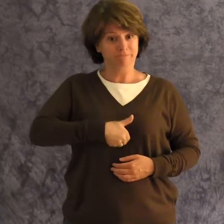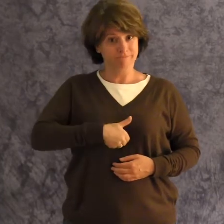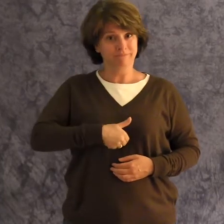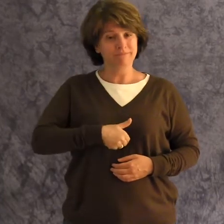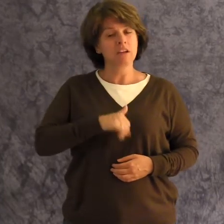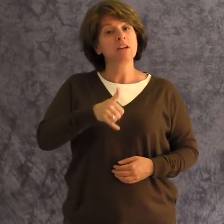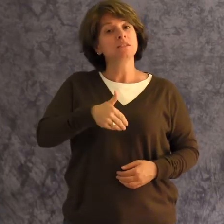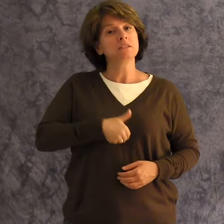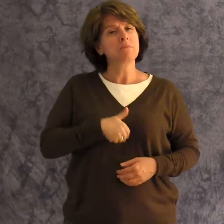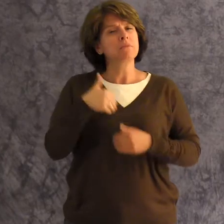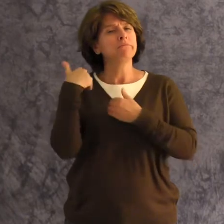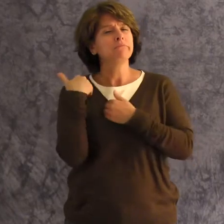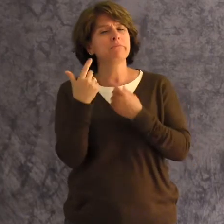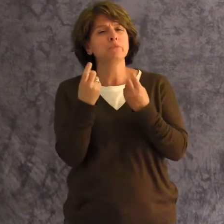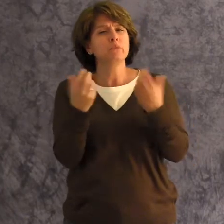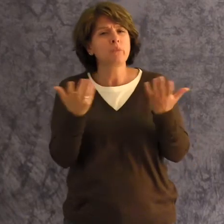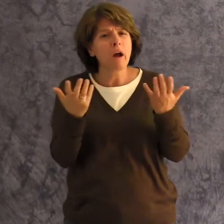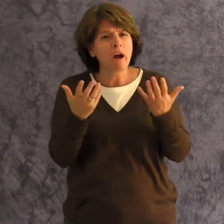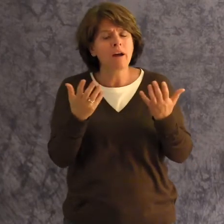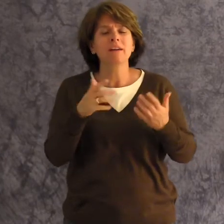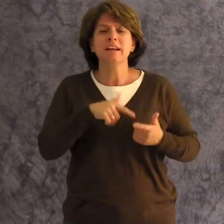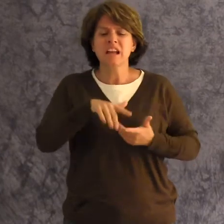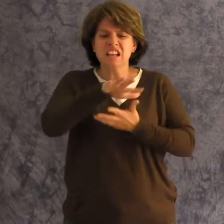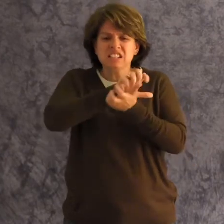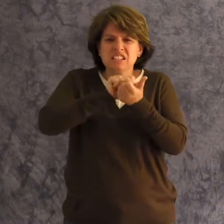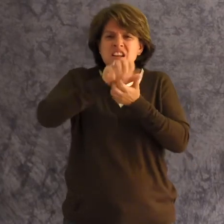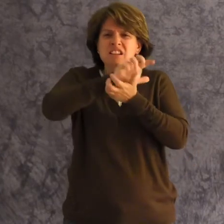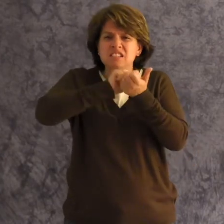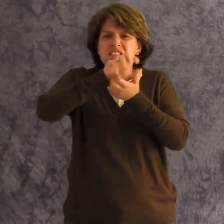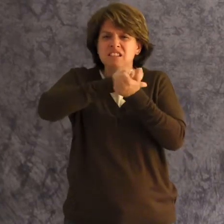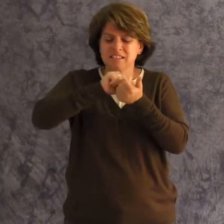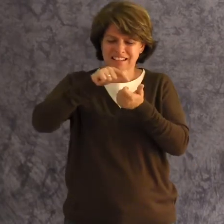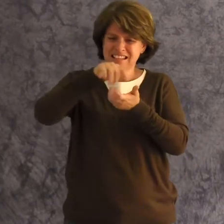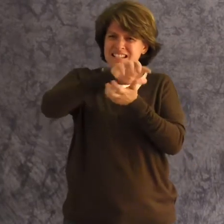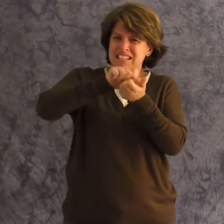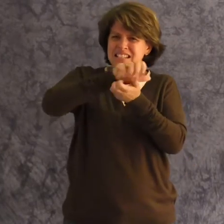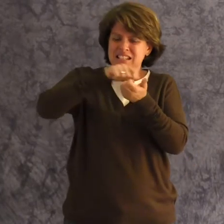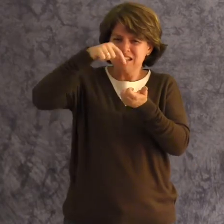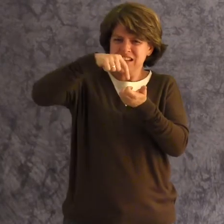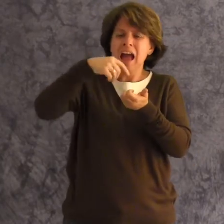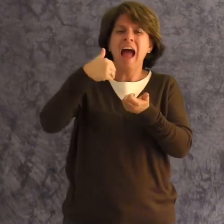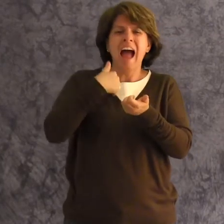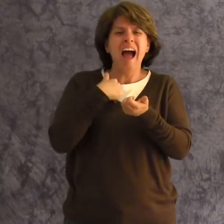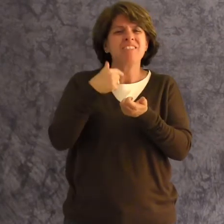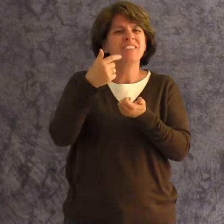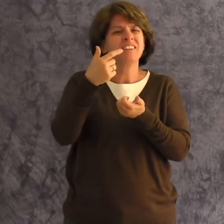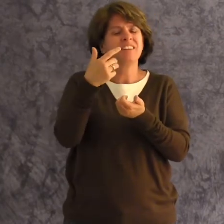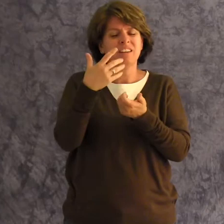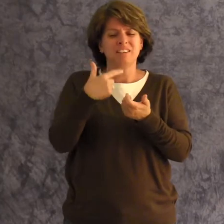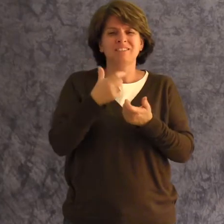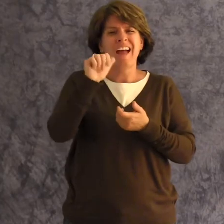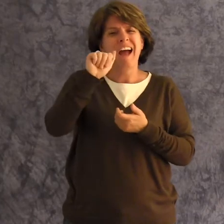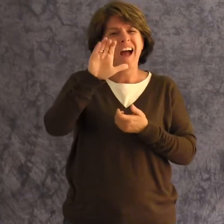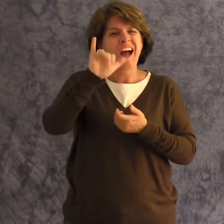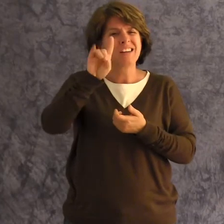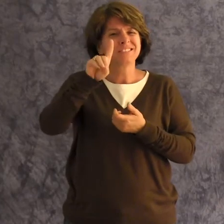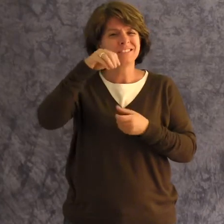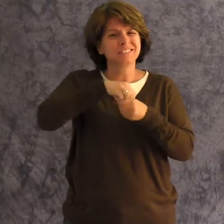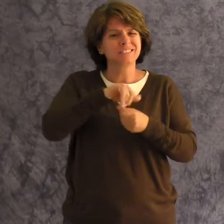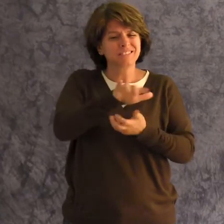receives with gastric juice. Gastric juice is a fairly nasty cocktail of chemicals that's designed primarily to break down